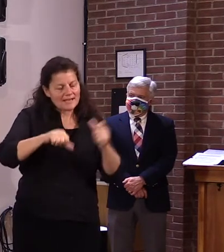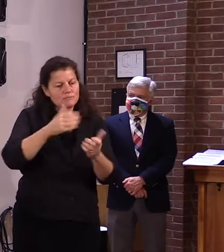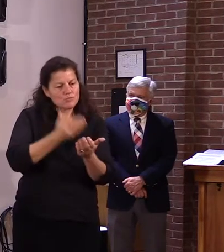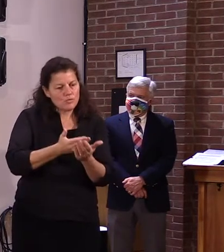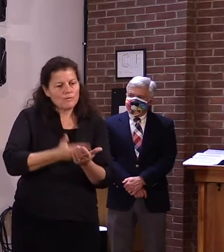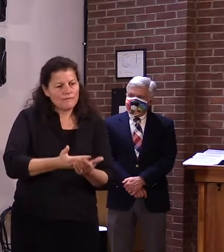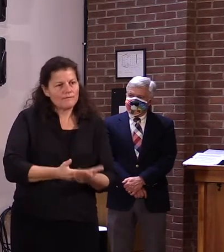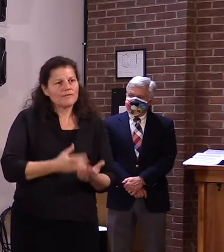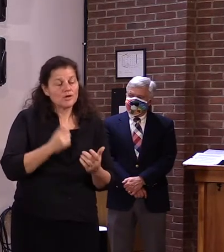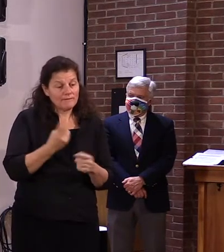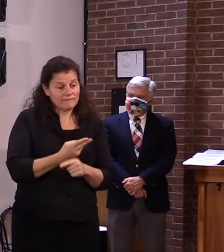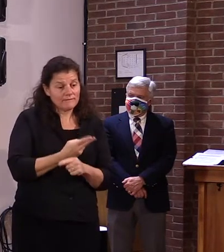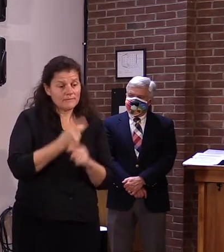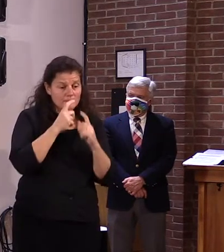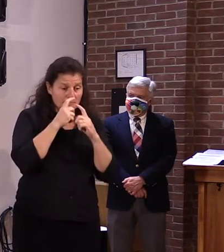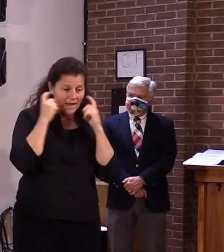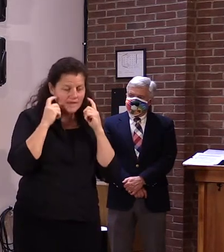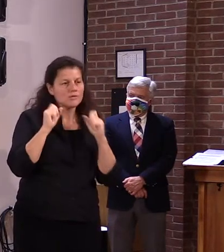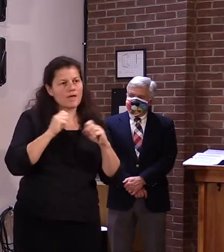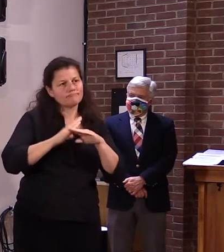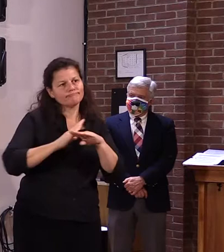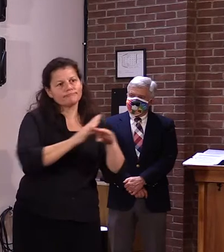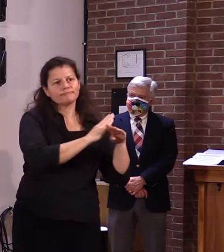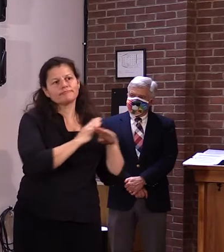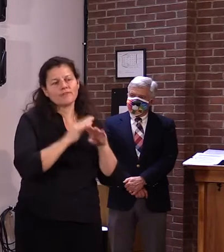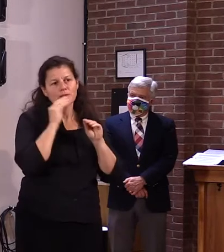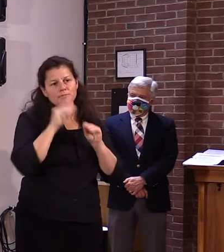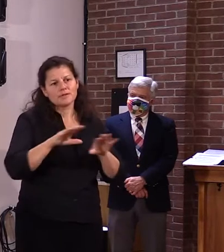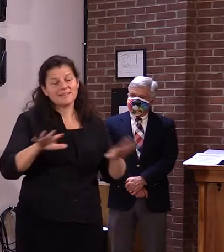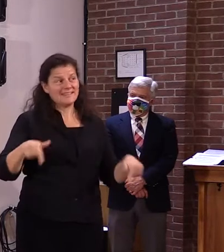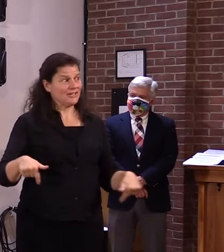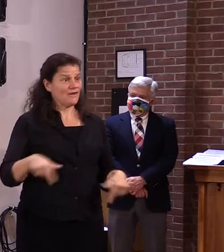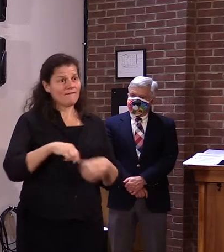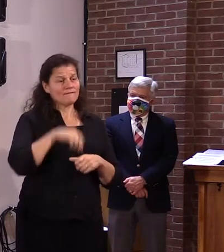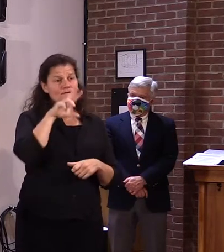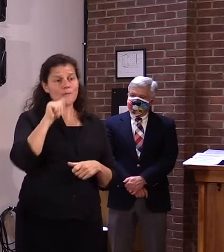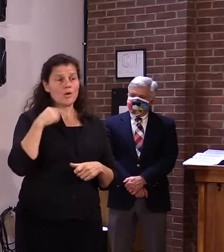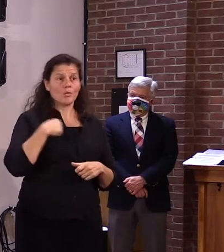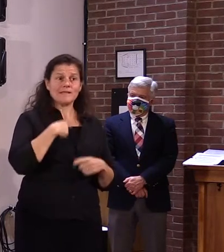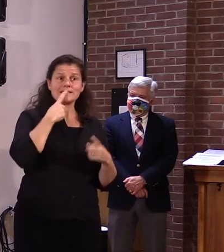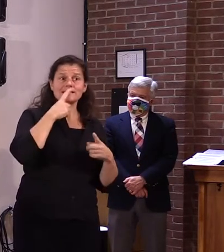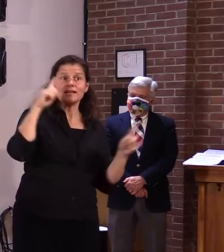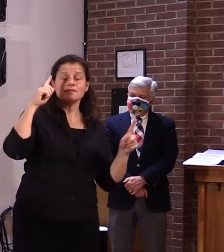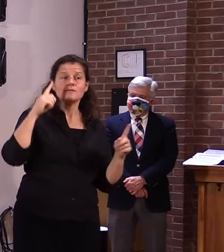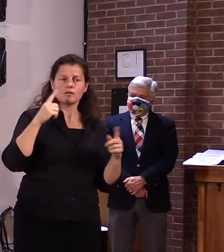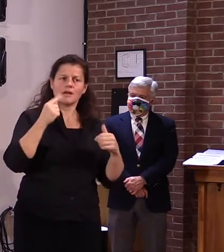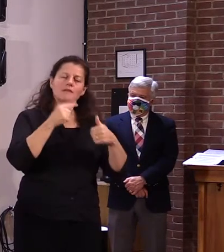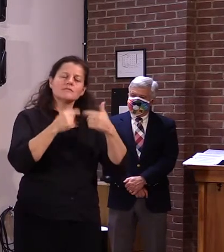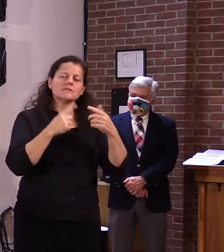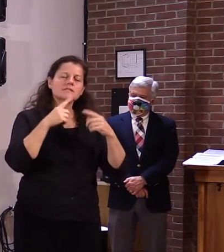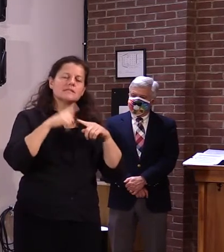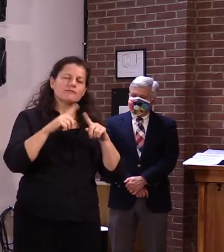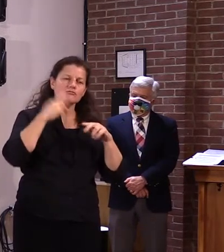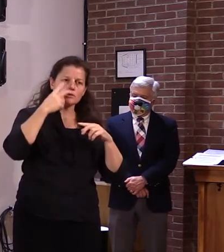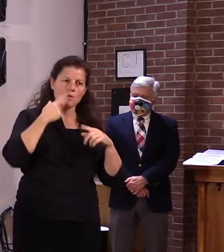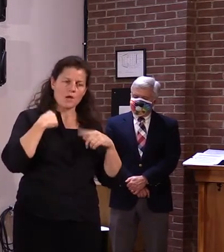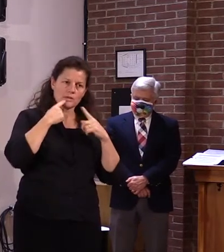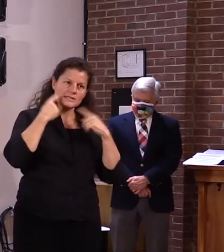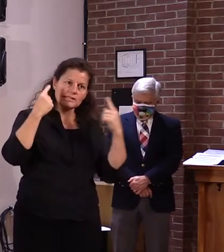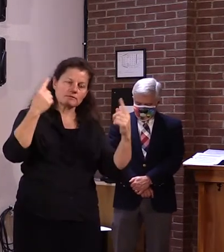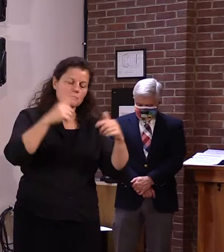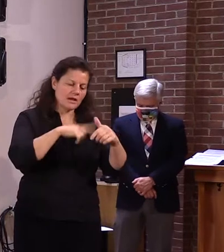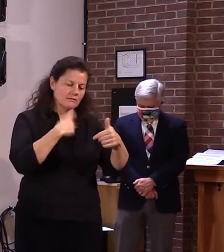disease. It's one of the reasons we've been so successful here in Vermont, not the only reason, but we've been